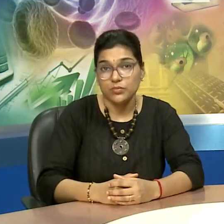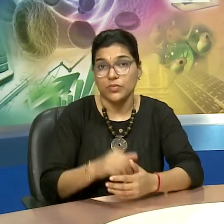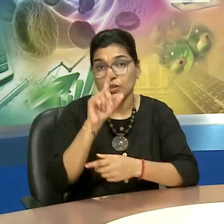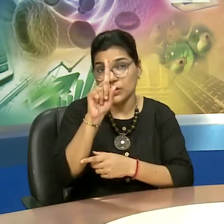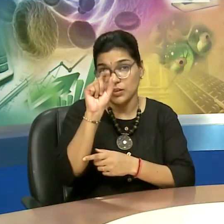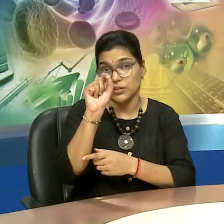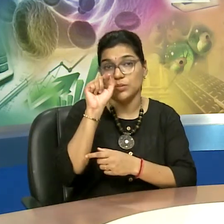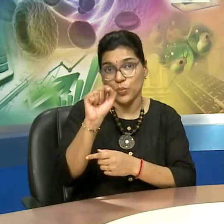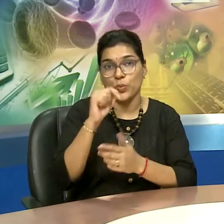Tenth,